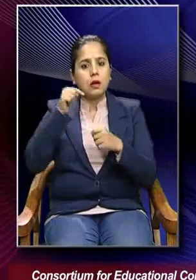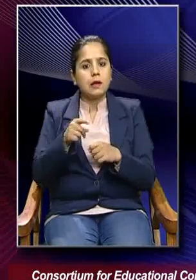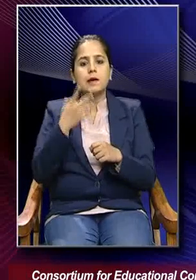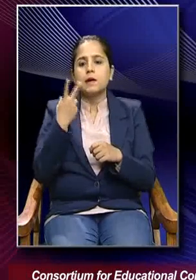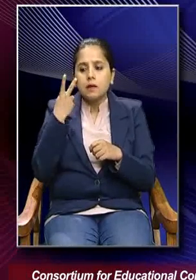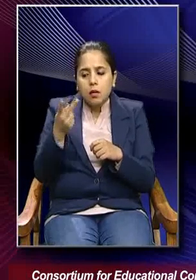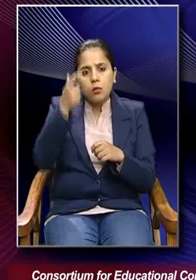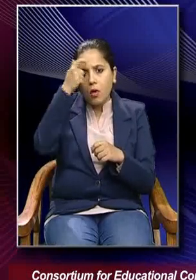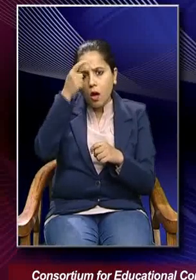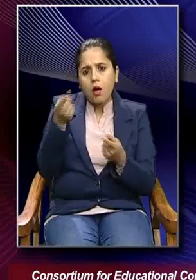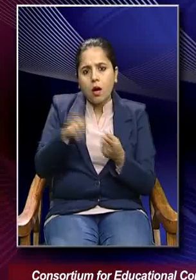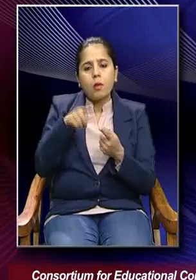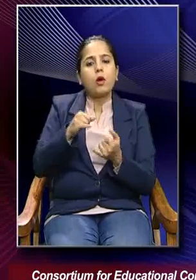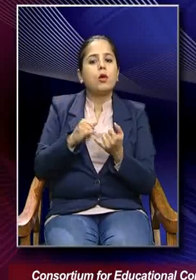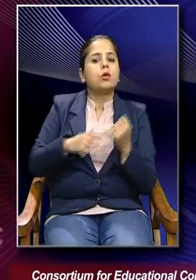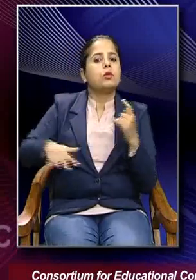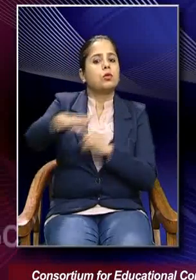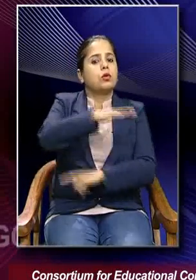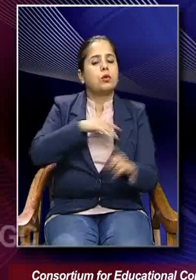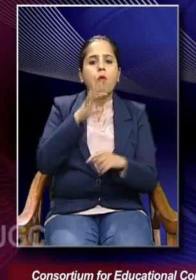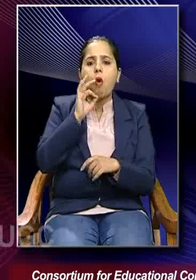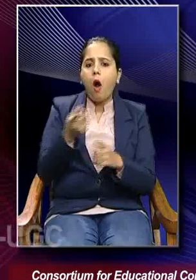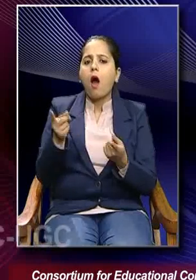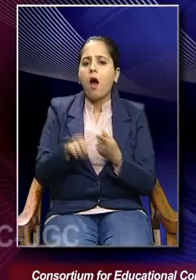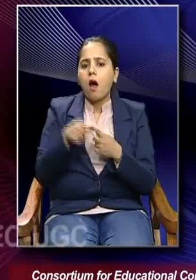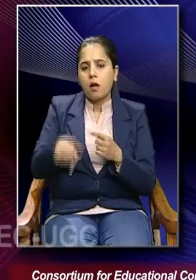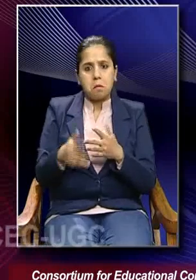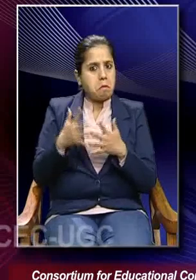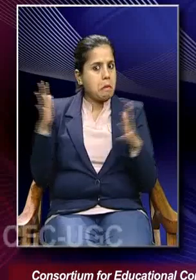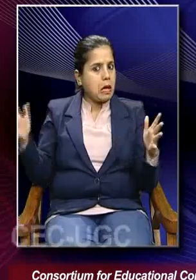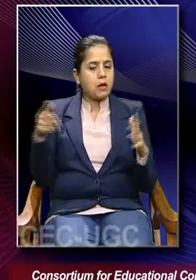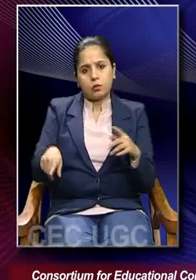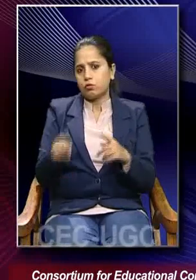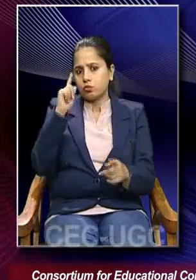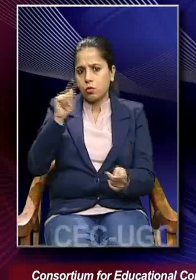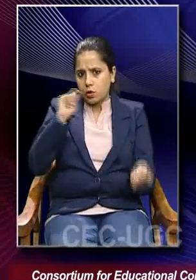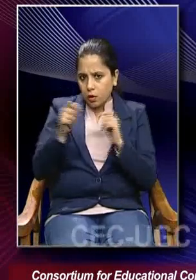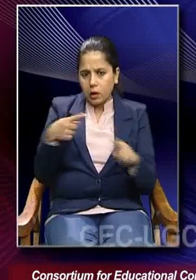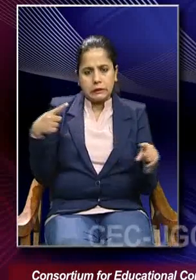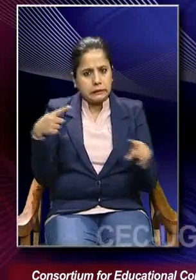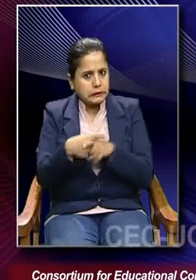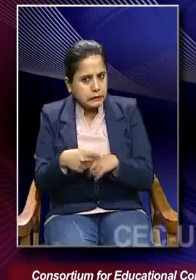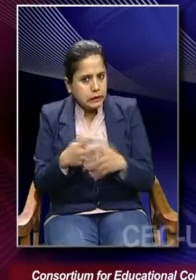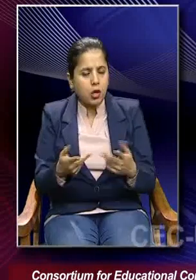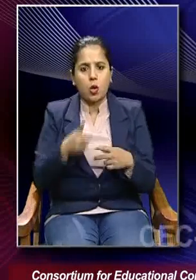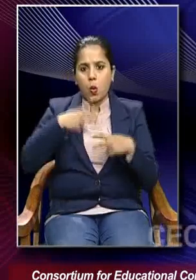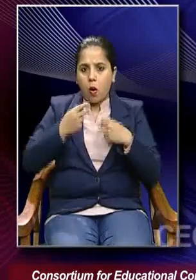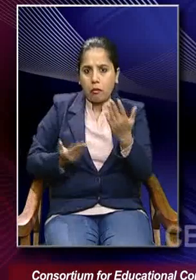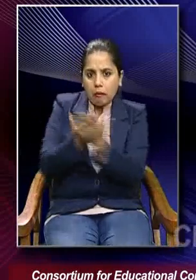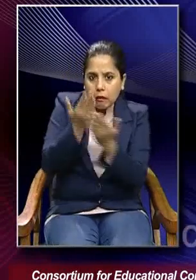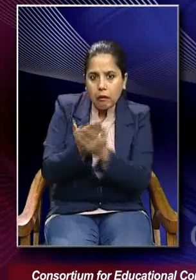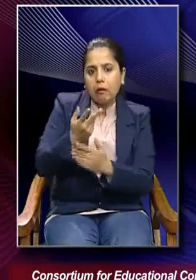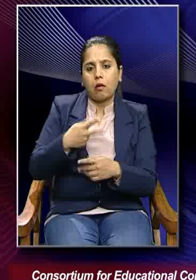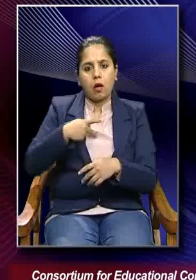disruption, the social order underwent changes. There were a lot of conflict, court cases,